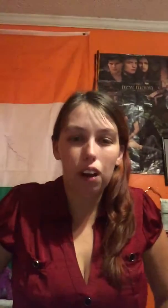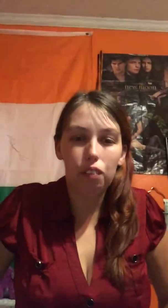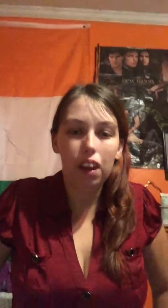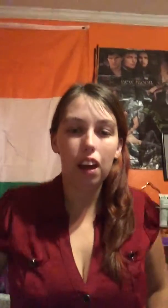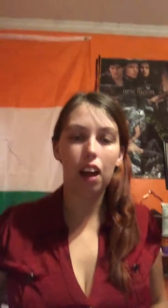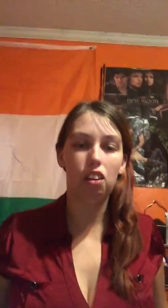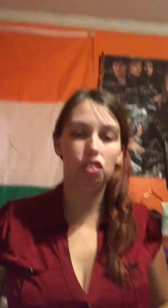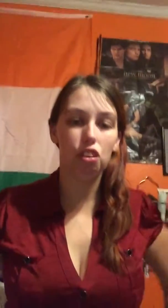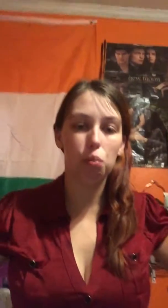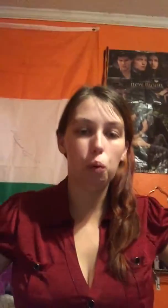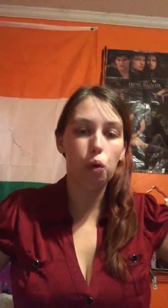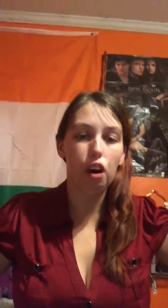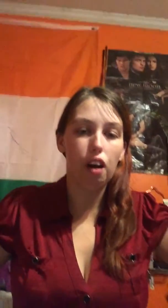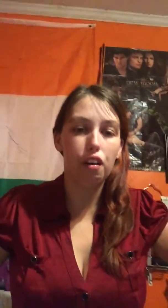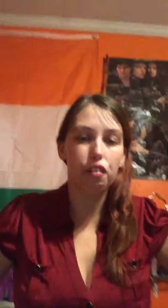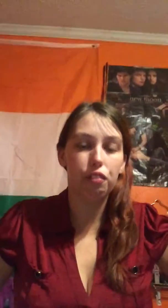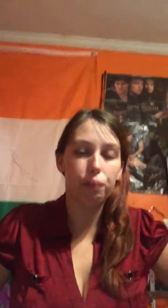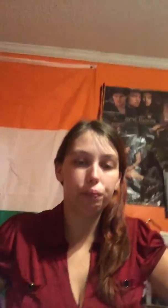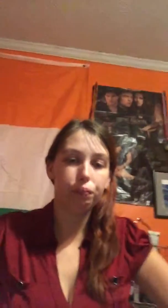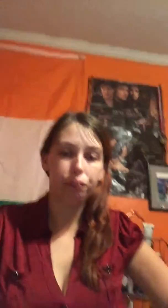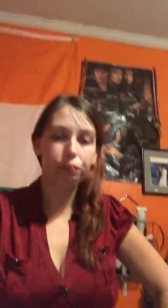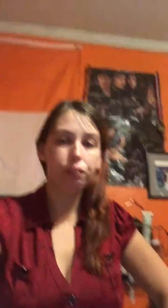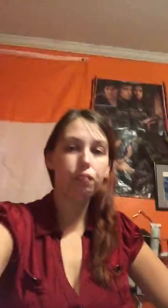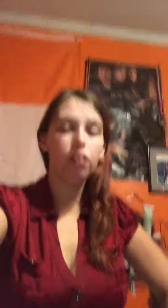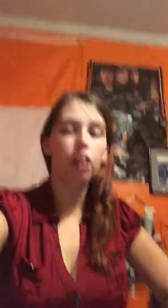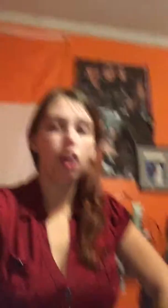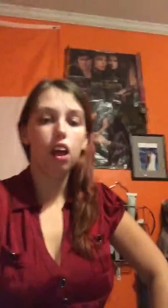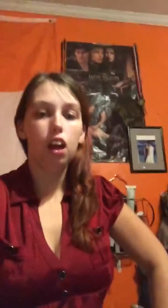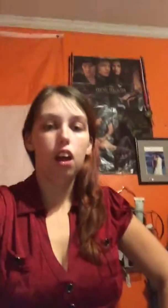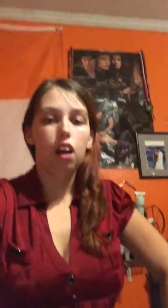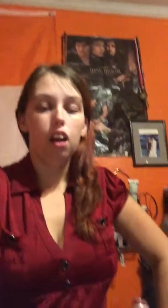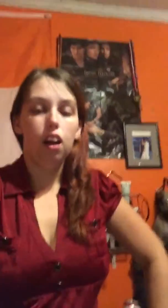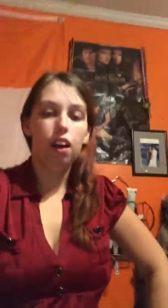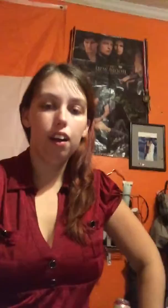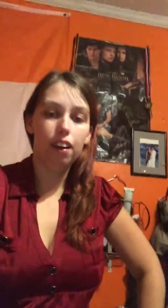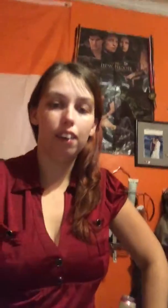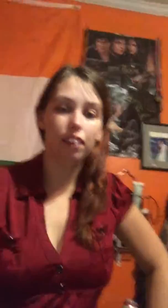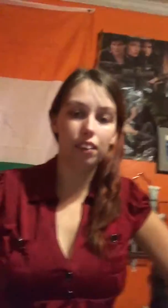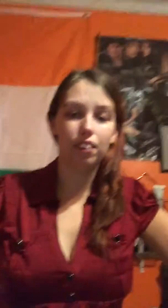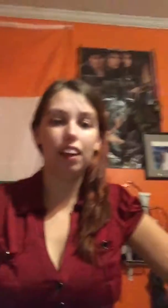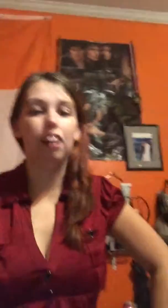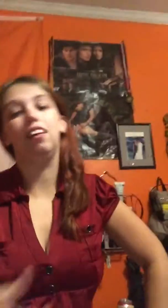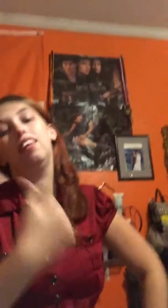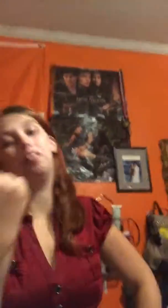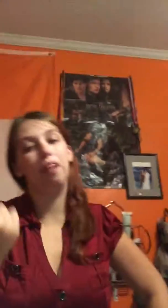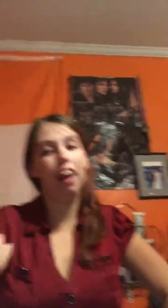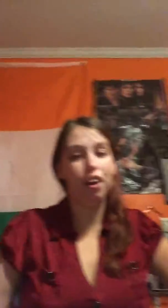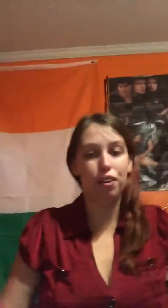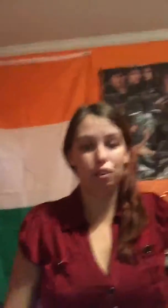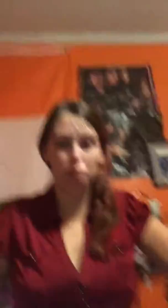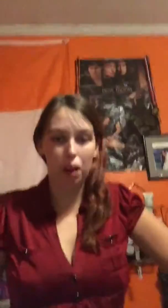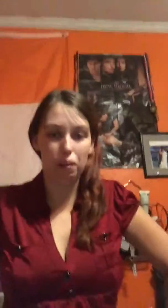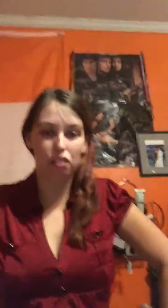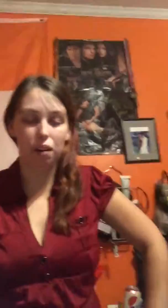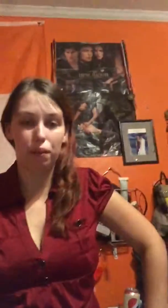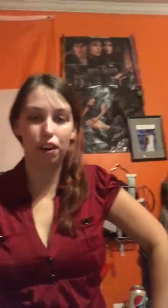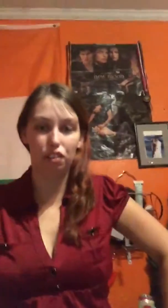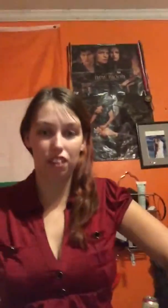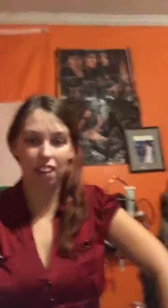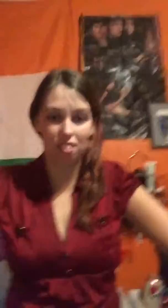craving. It's just more of... It's all right. Okay. My 8-year-old's beating my tripod and she can't